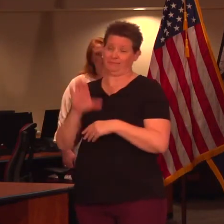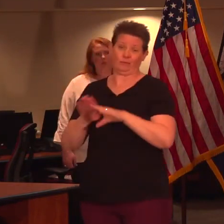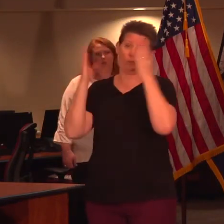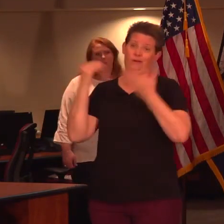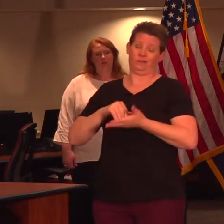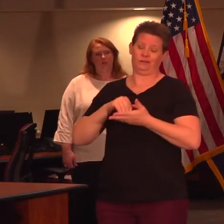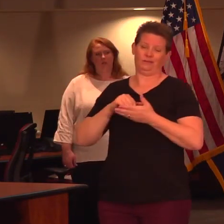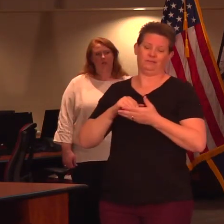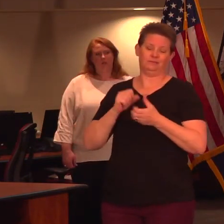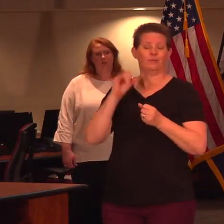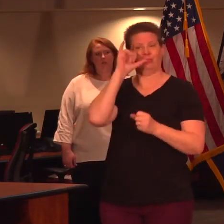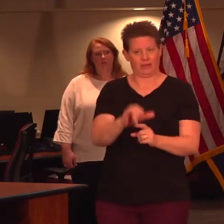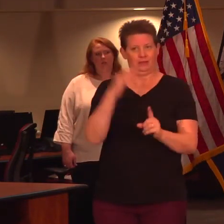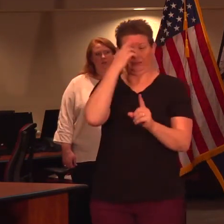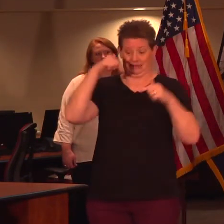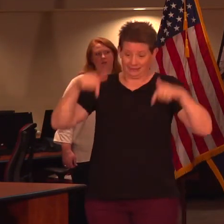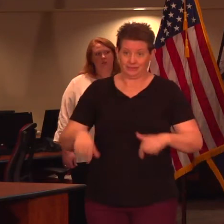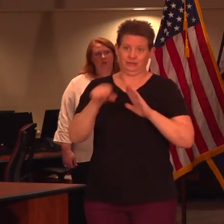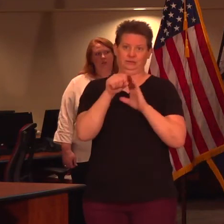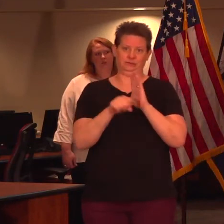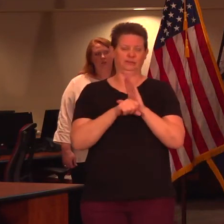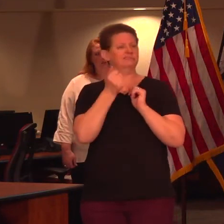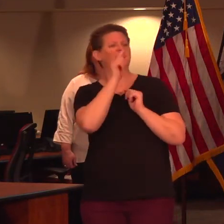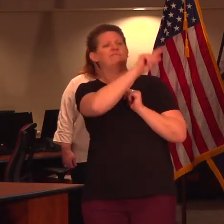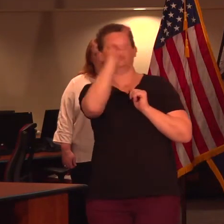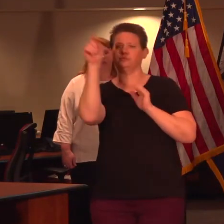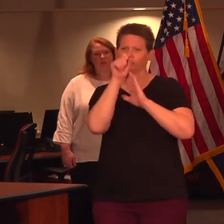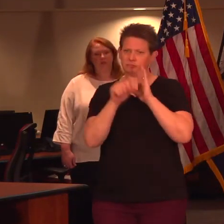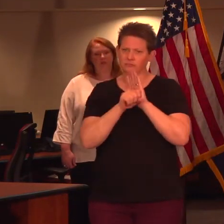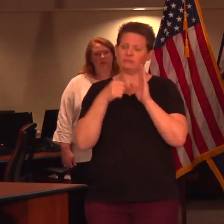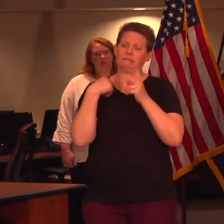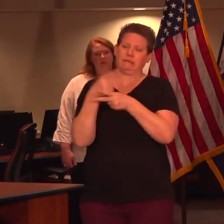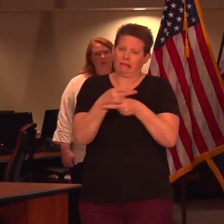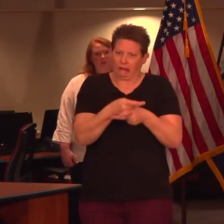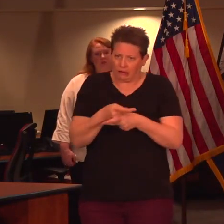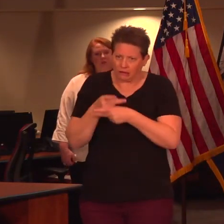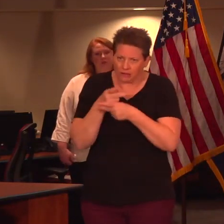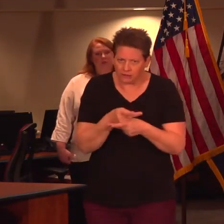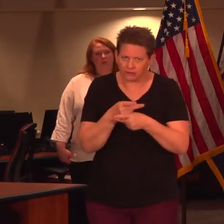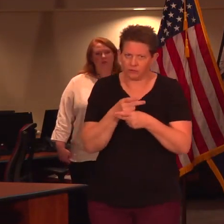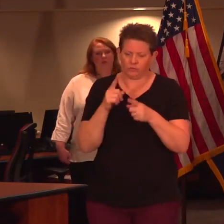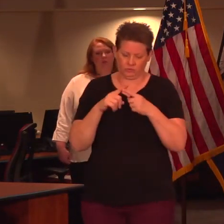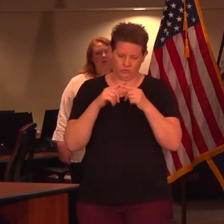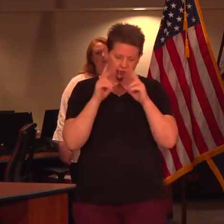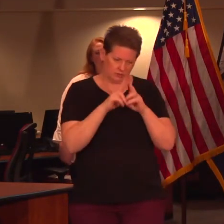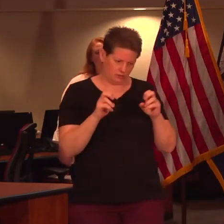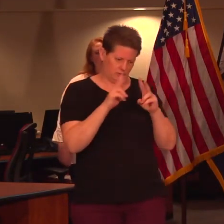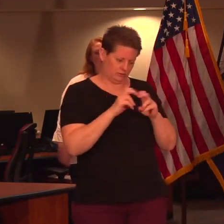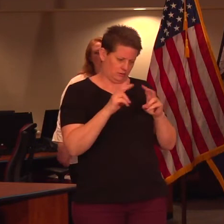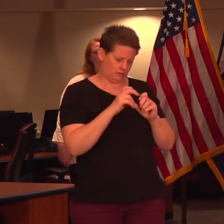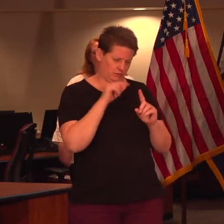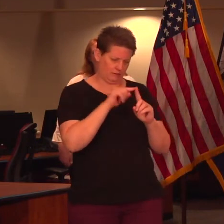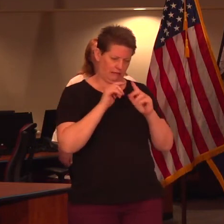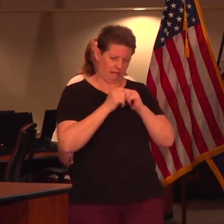So that is why we, in this state and in several others, were very careful to go to the heart of the matter, to destroy